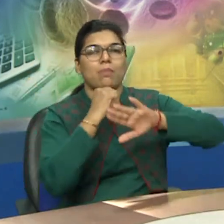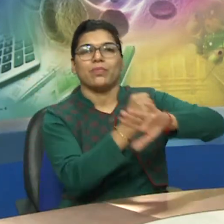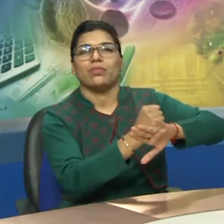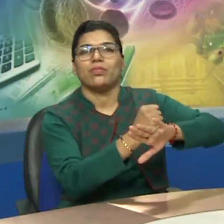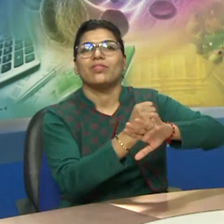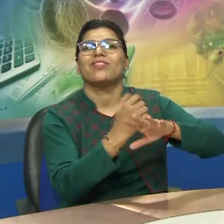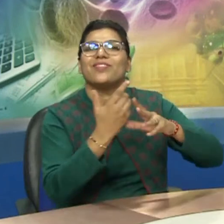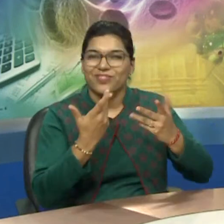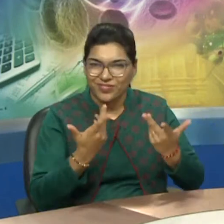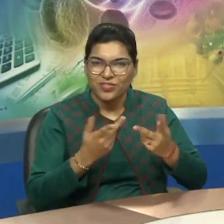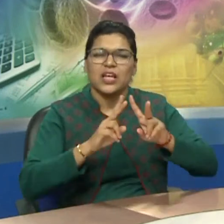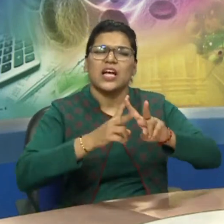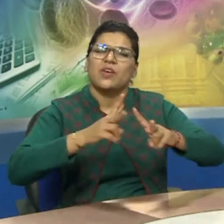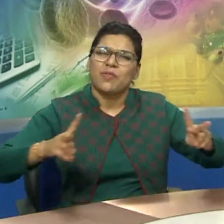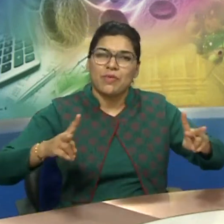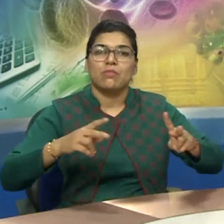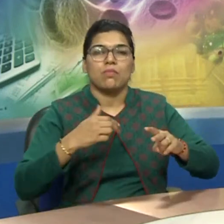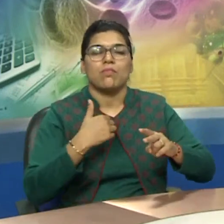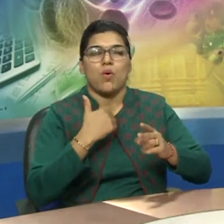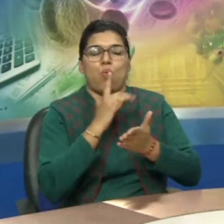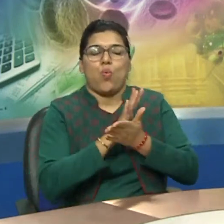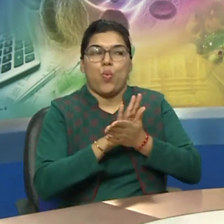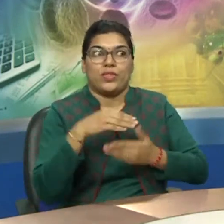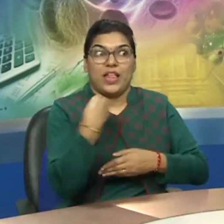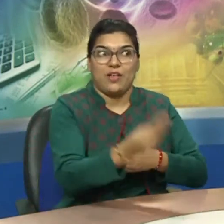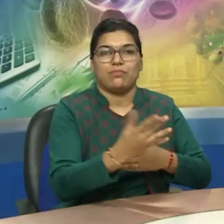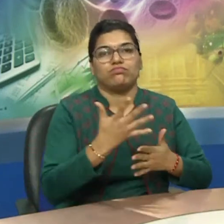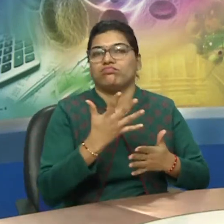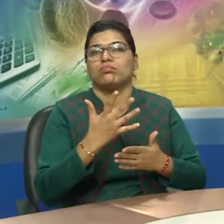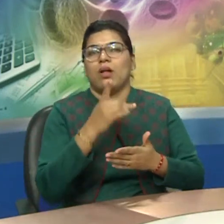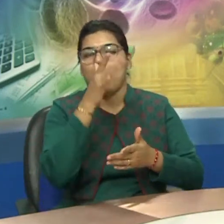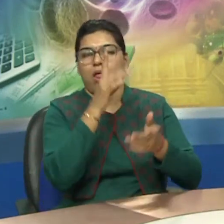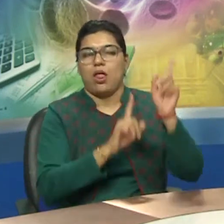means some person having two faces.